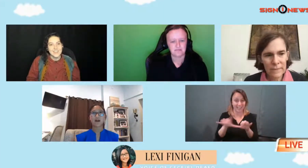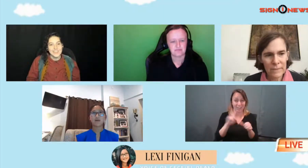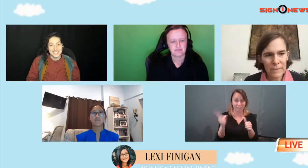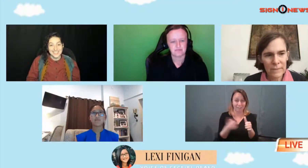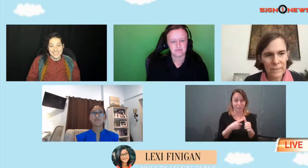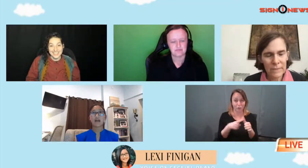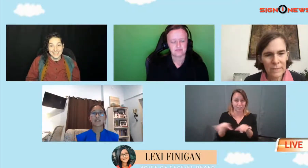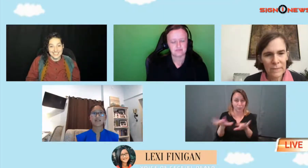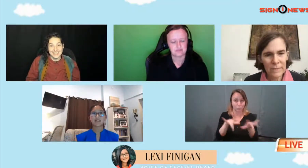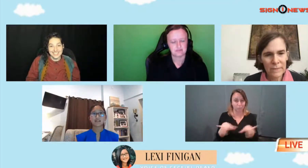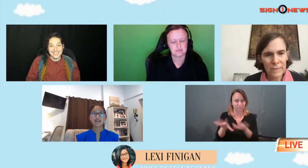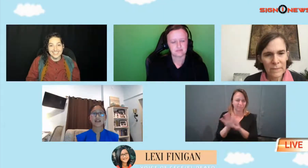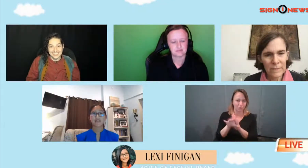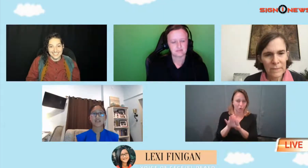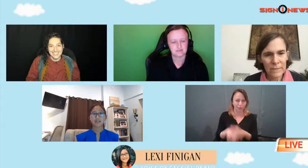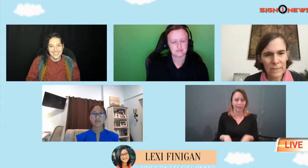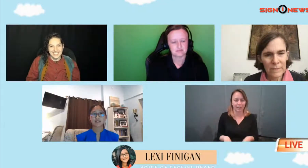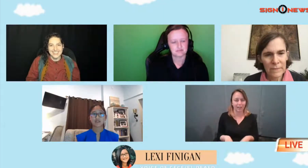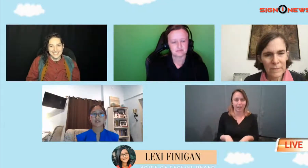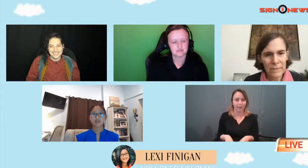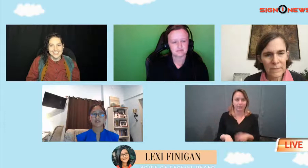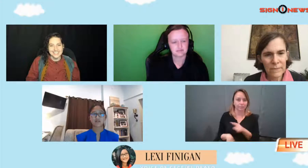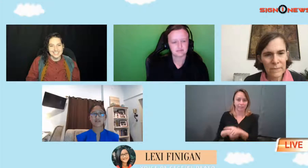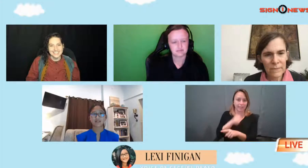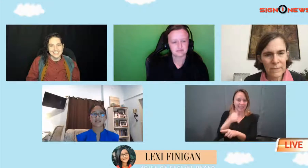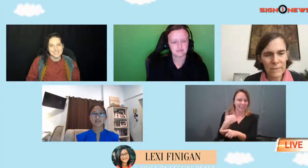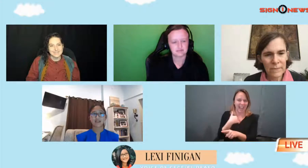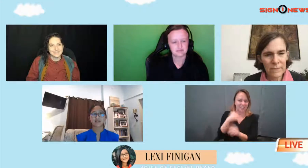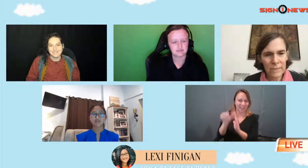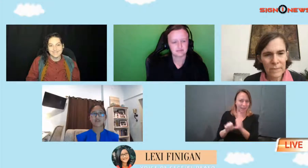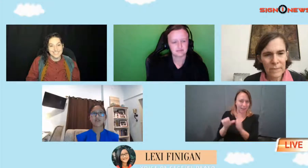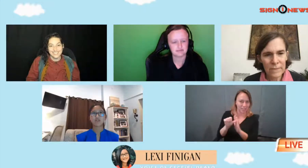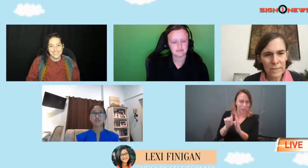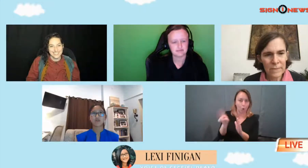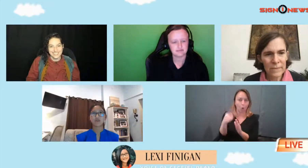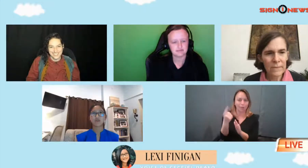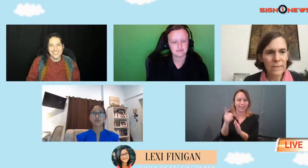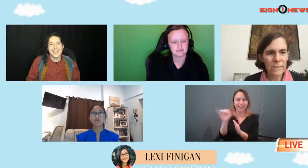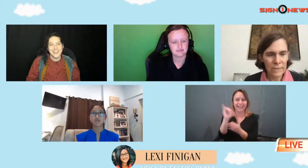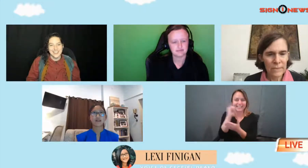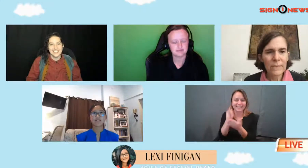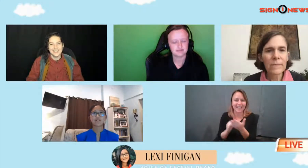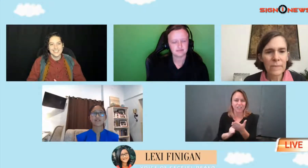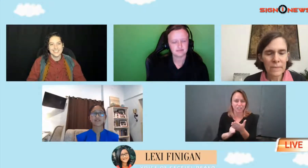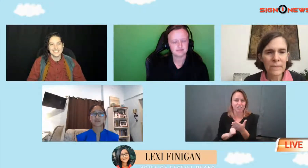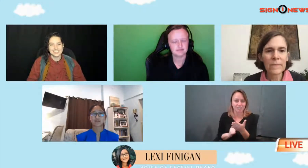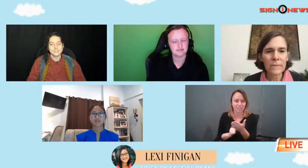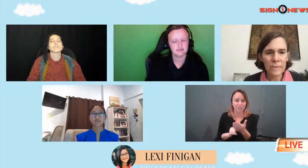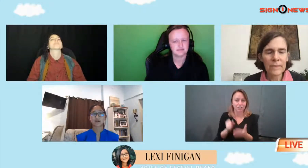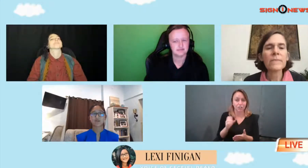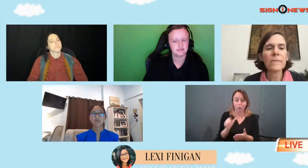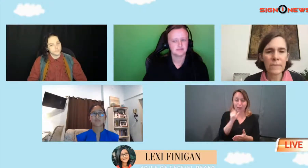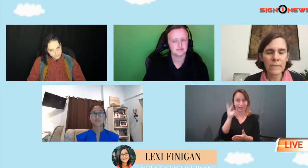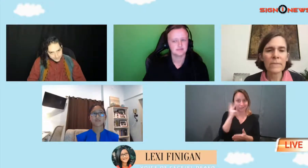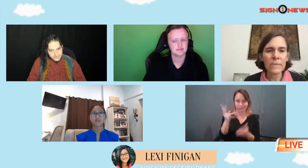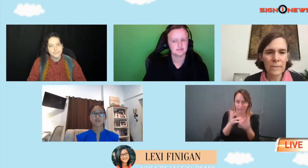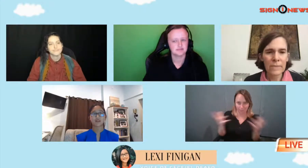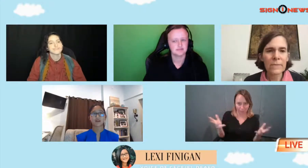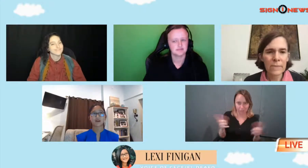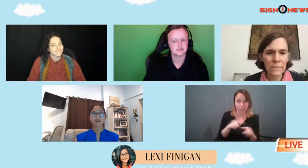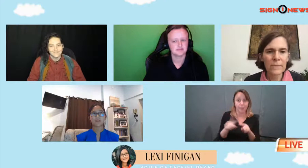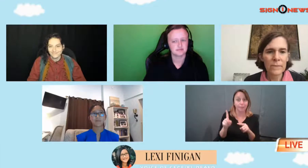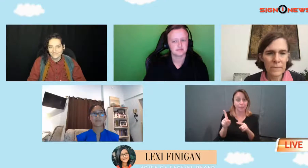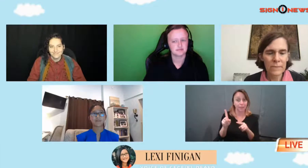recording, they didn't have the animation. They only had like sketches. So I didn't really see much. But when we were